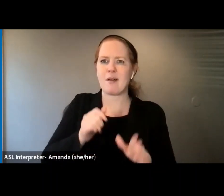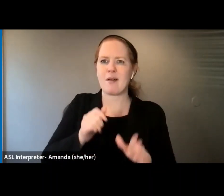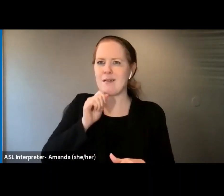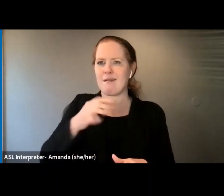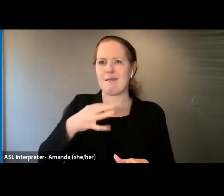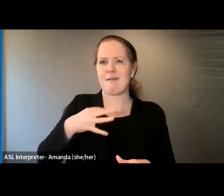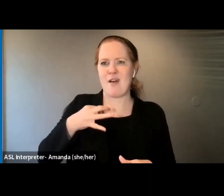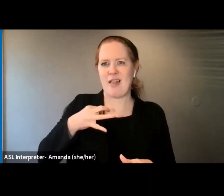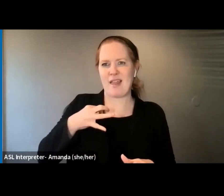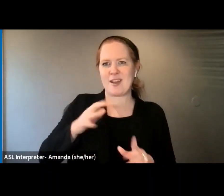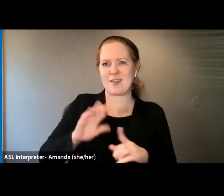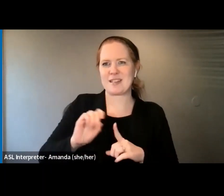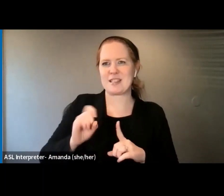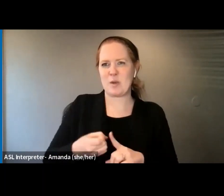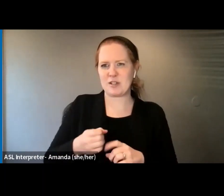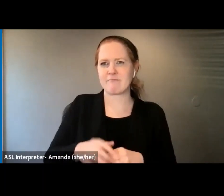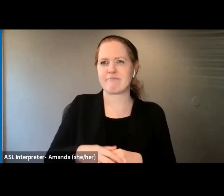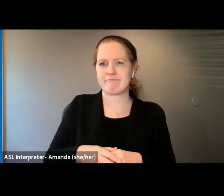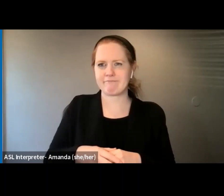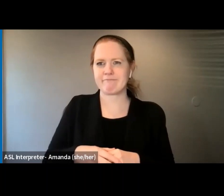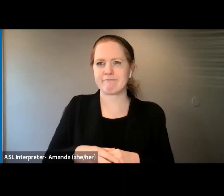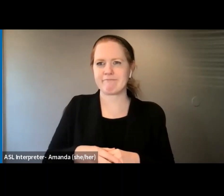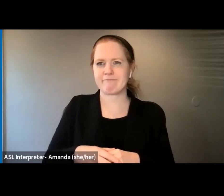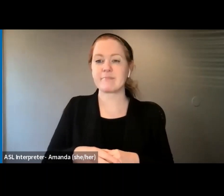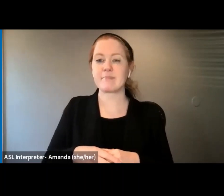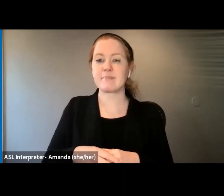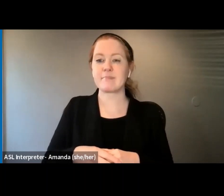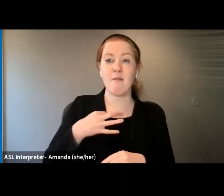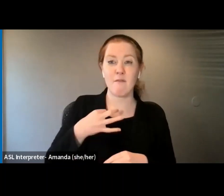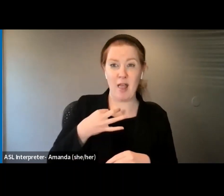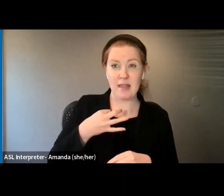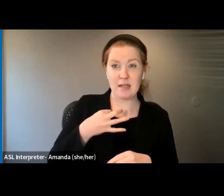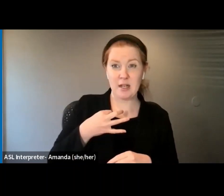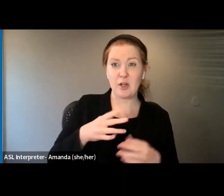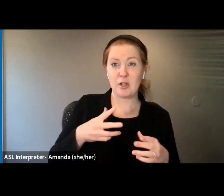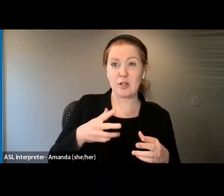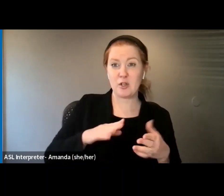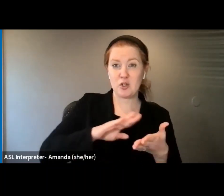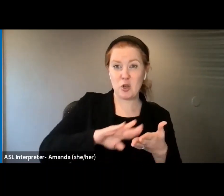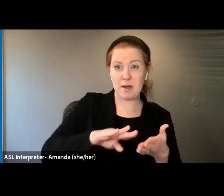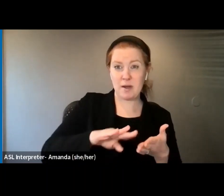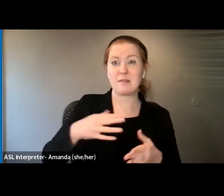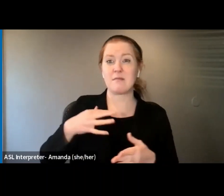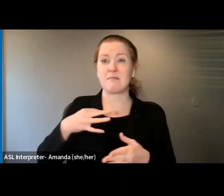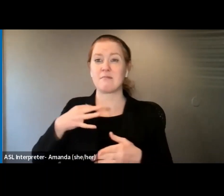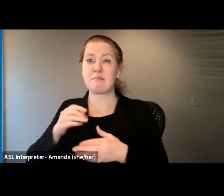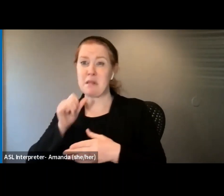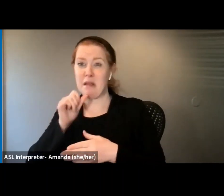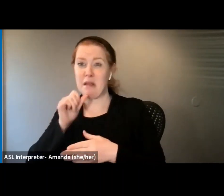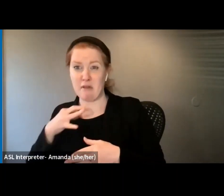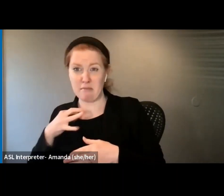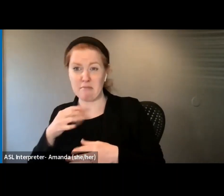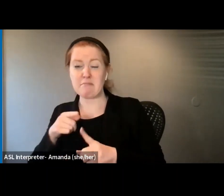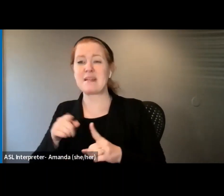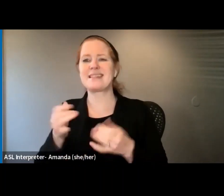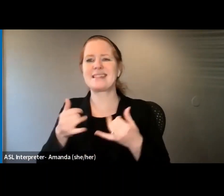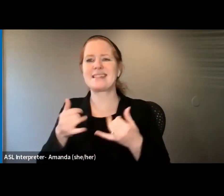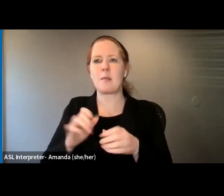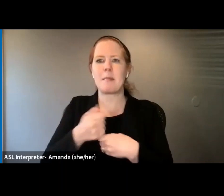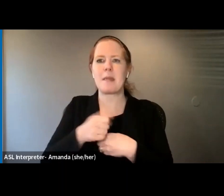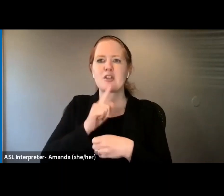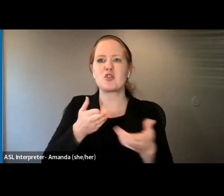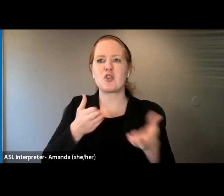termination situation. So just like voluntary termination, states still have to ensure service continuity and prevent